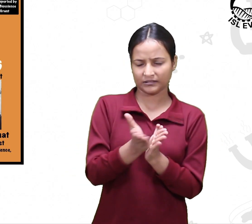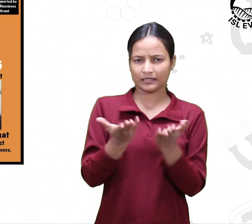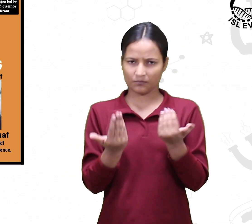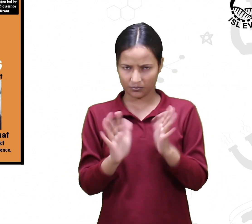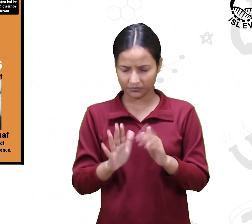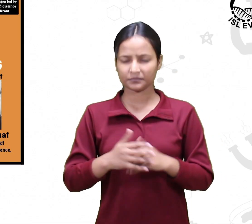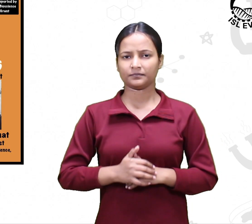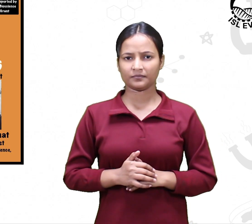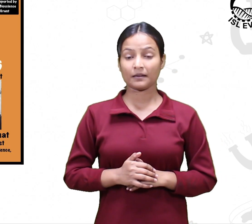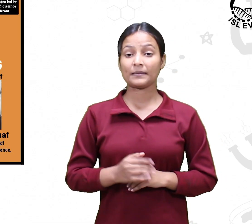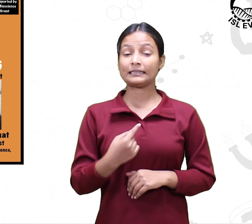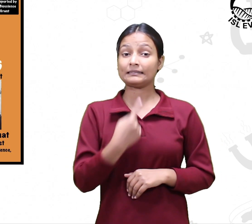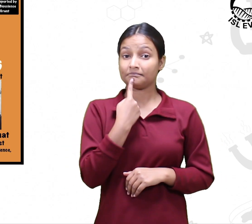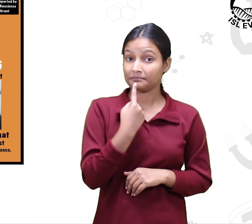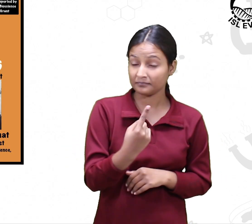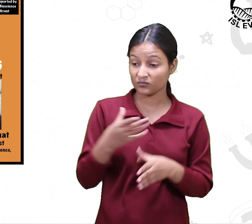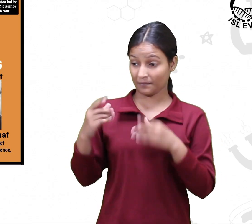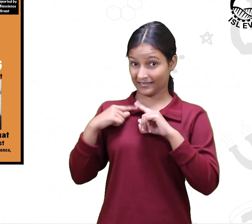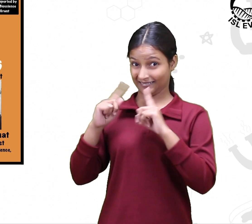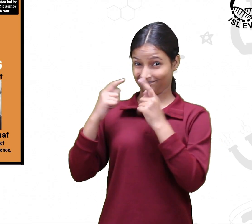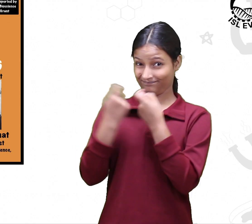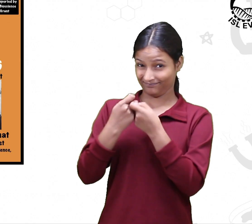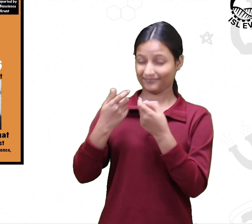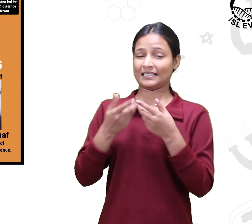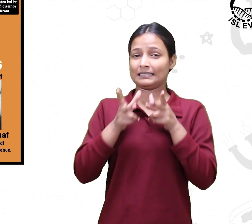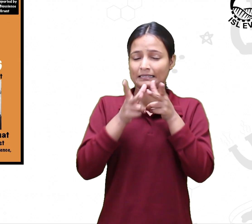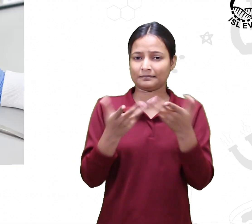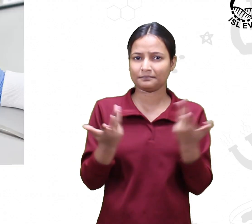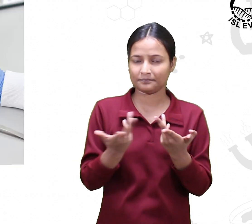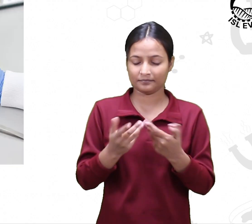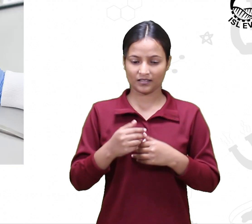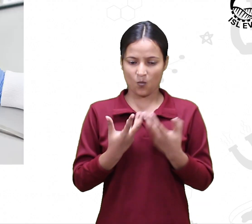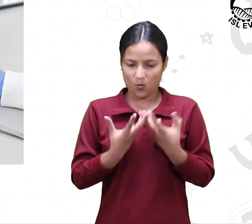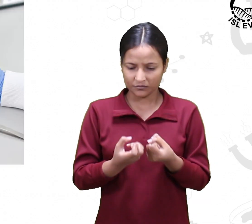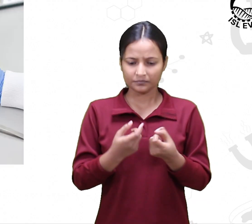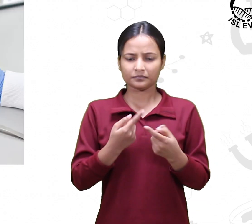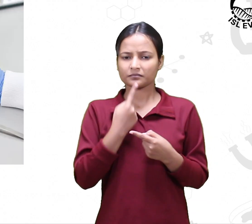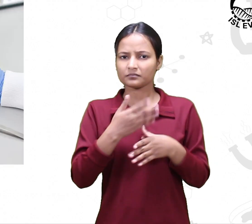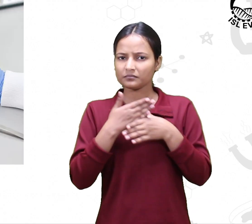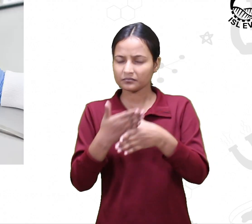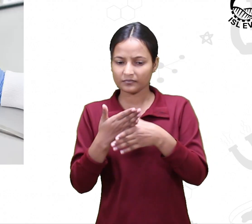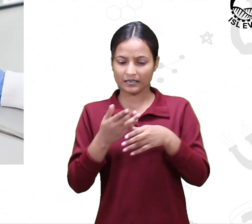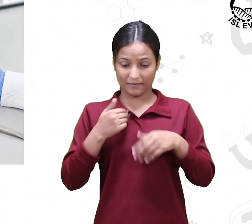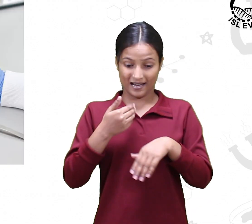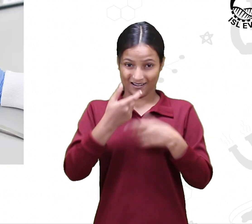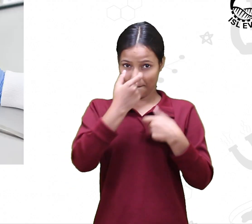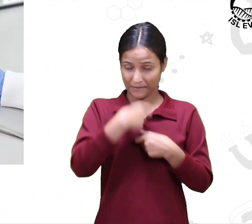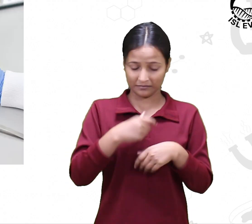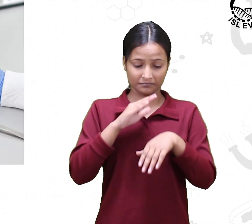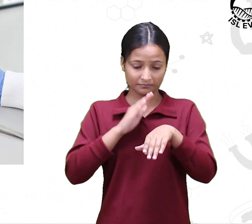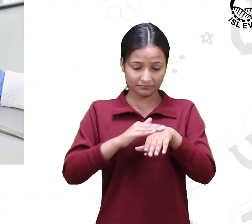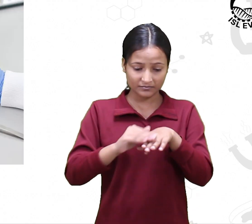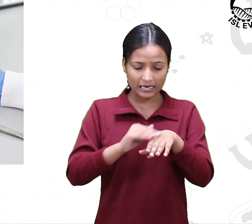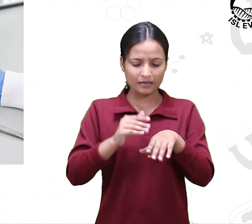experimental tissue biology uses various models and or various systems to study this. We, for instance, try to